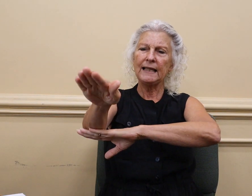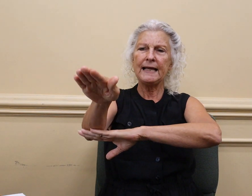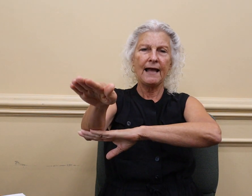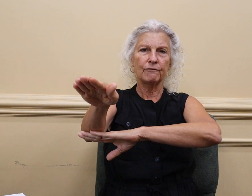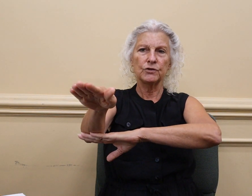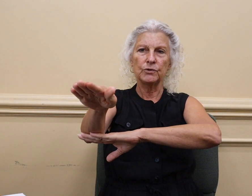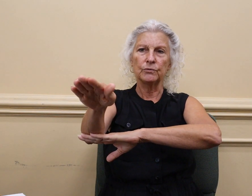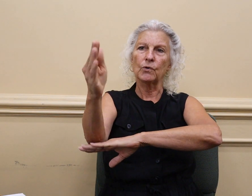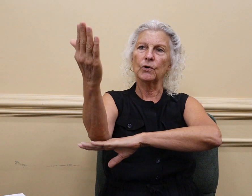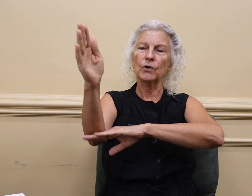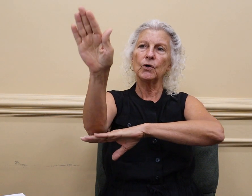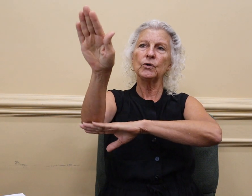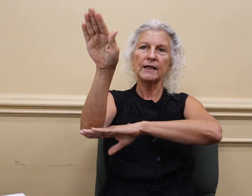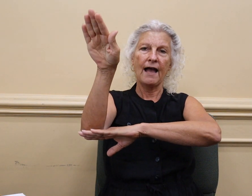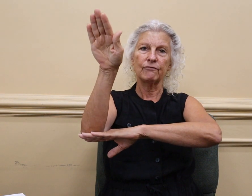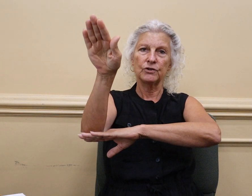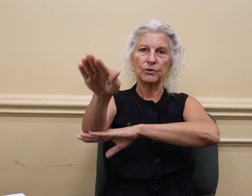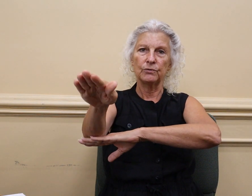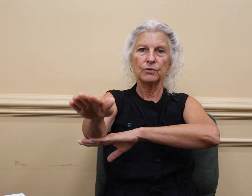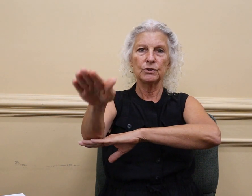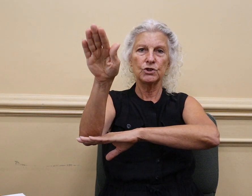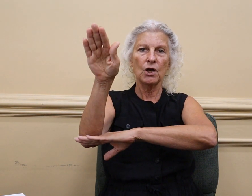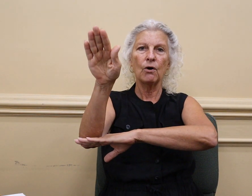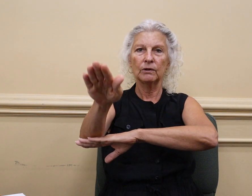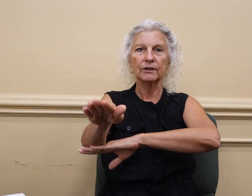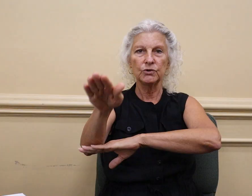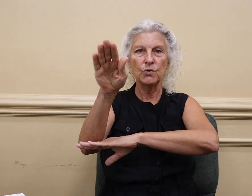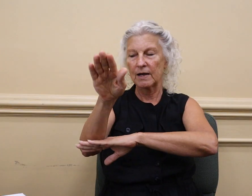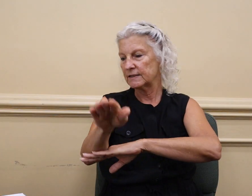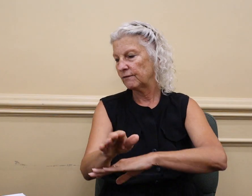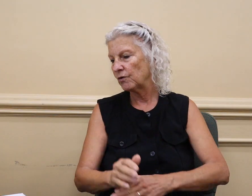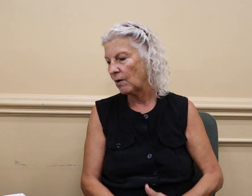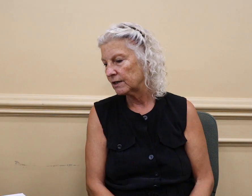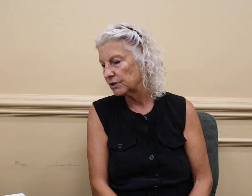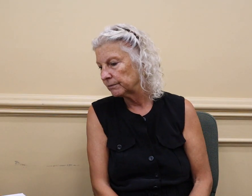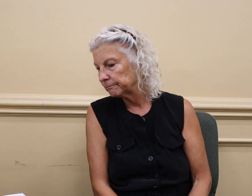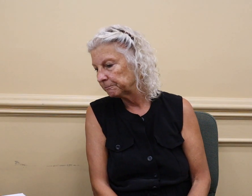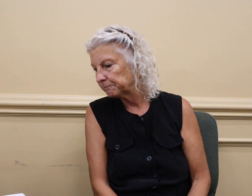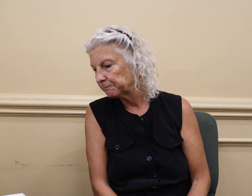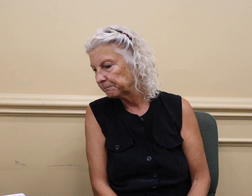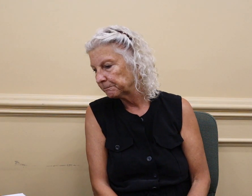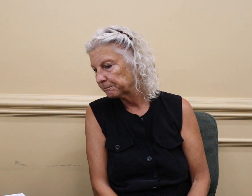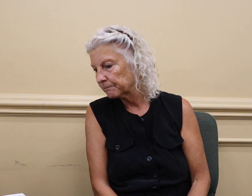late afternoon or early afternoon. You can show a little nuance if you want to.